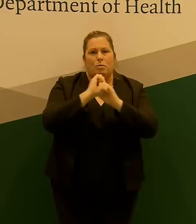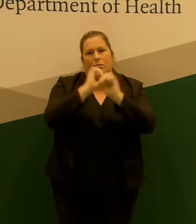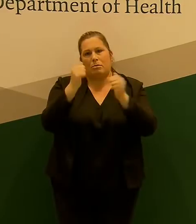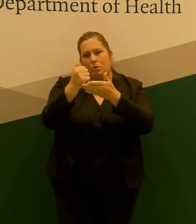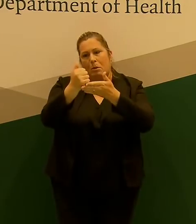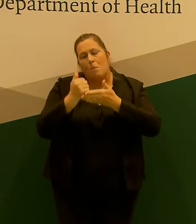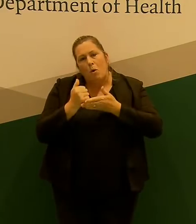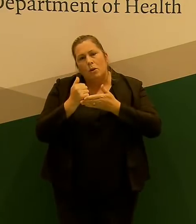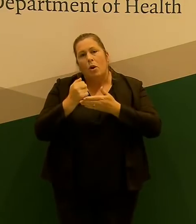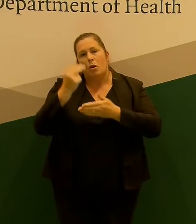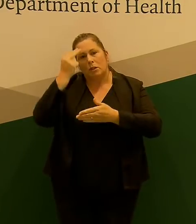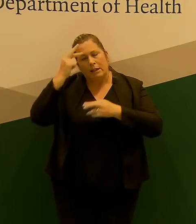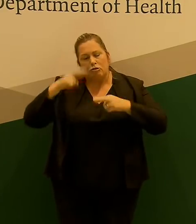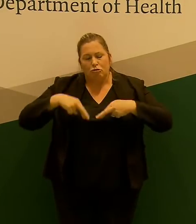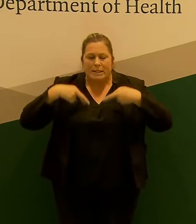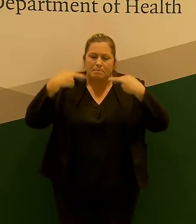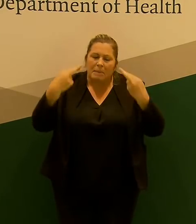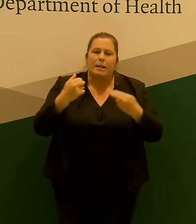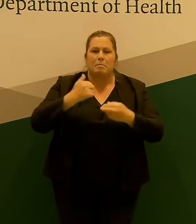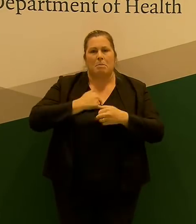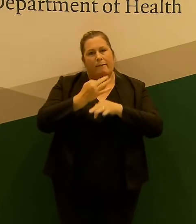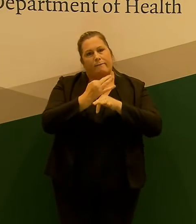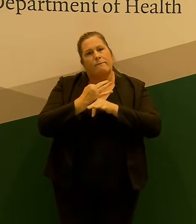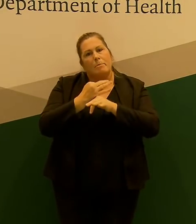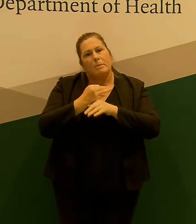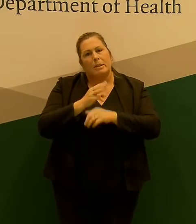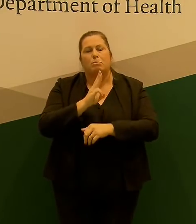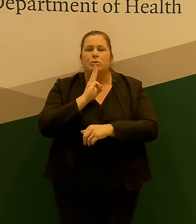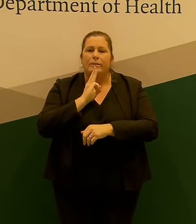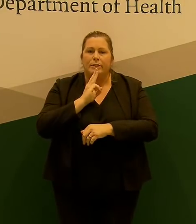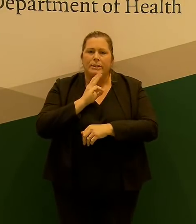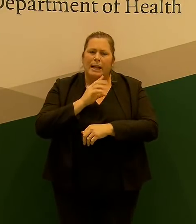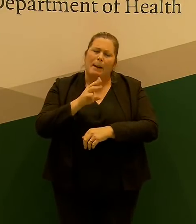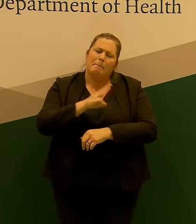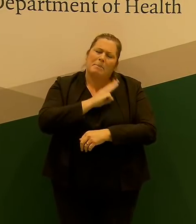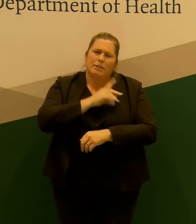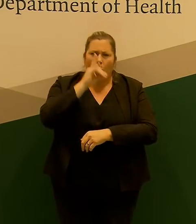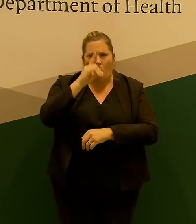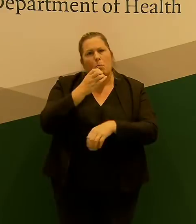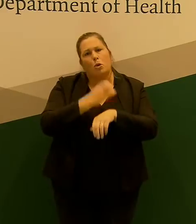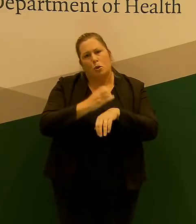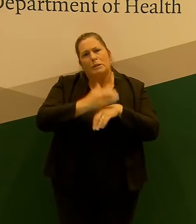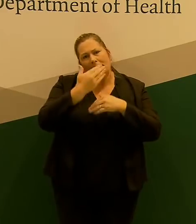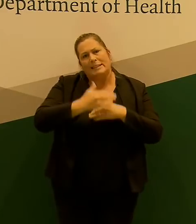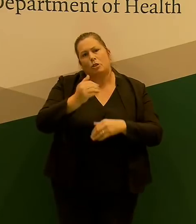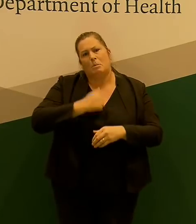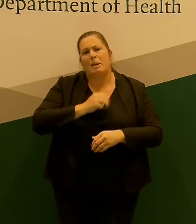understanding, and respect for my family's privacy, and would ask that this would continue. Thank you.